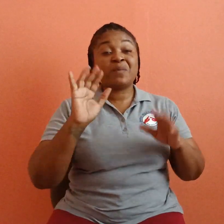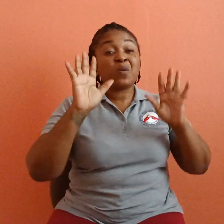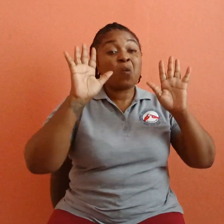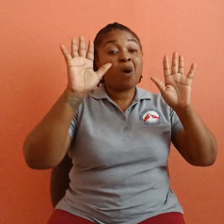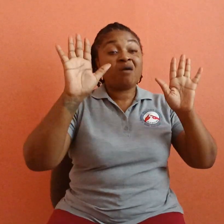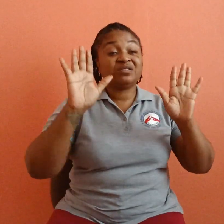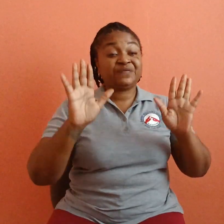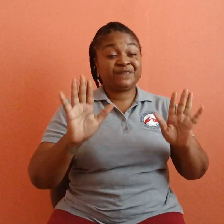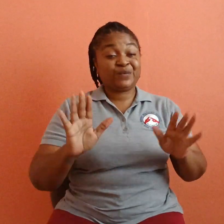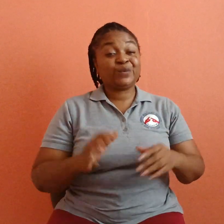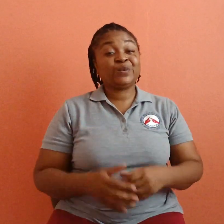wonderful.